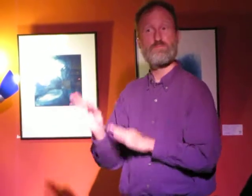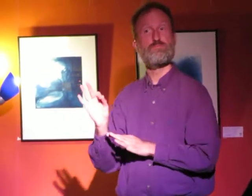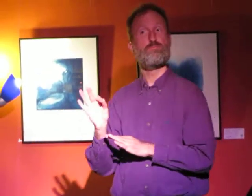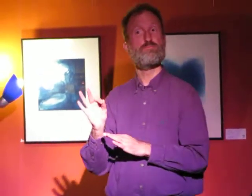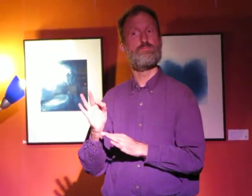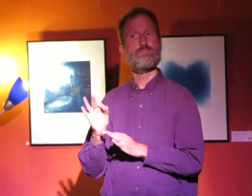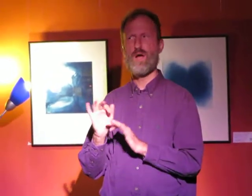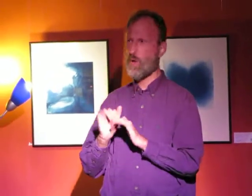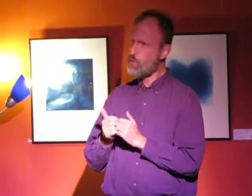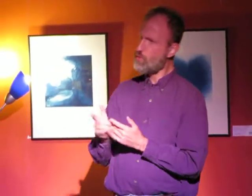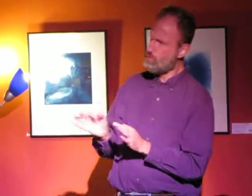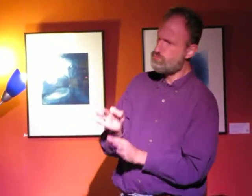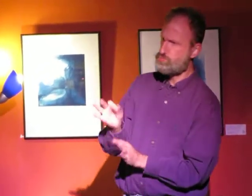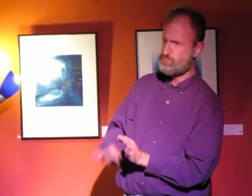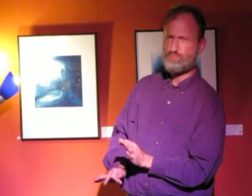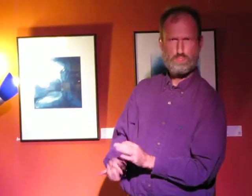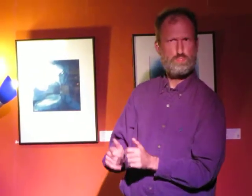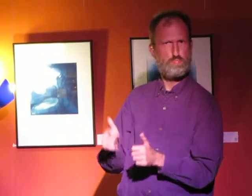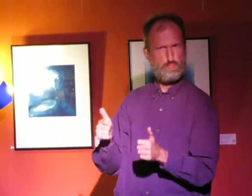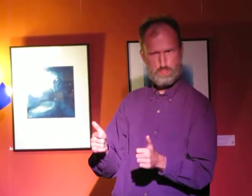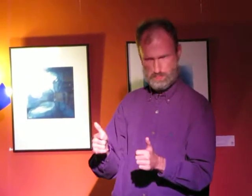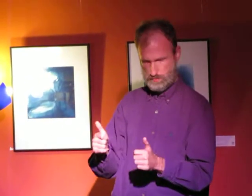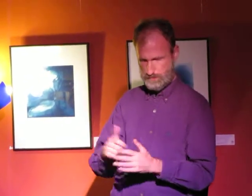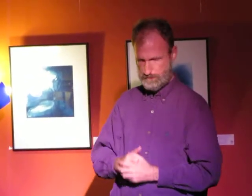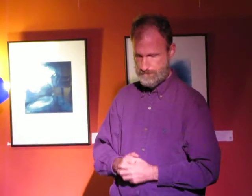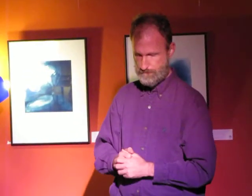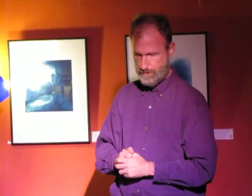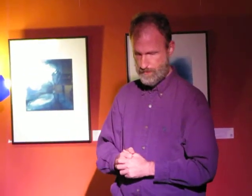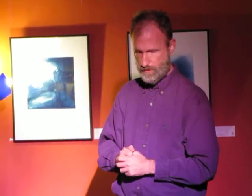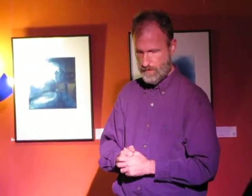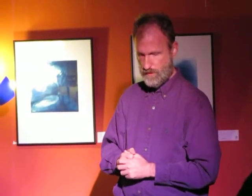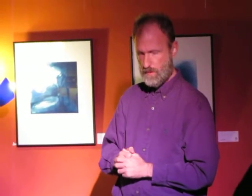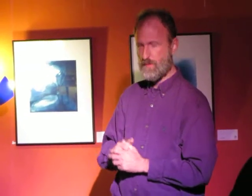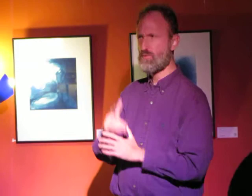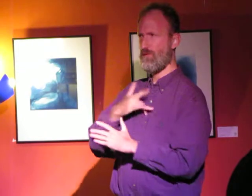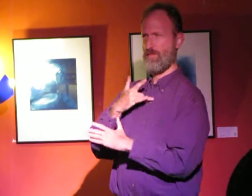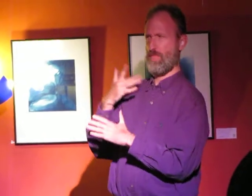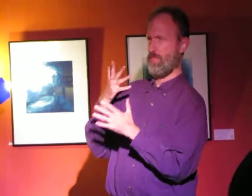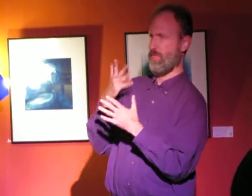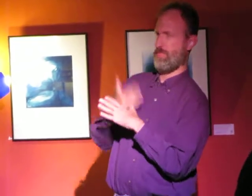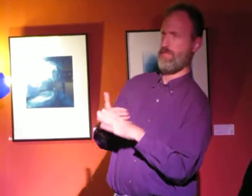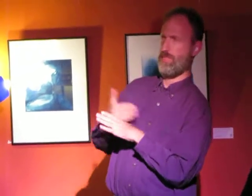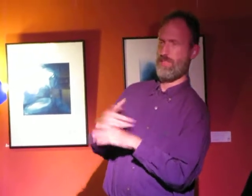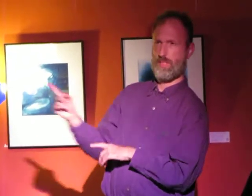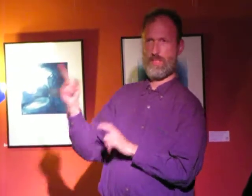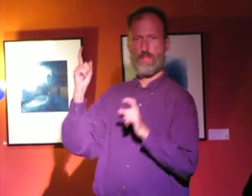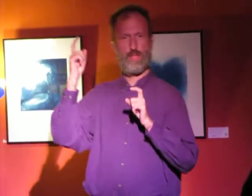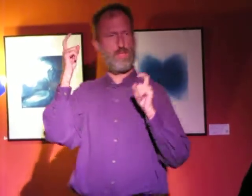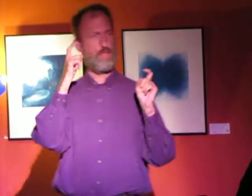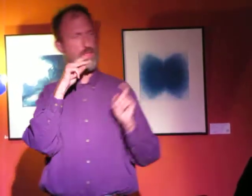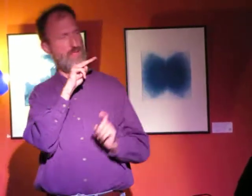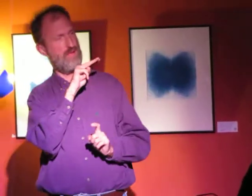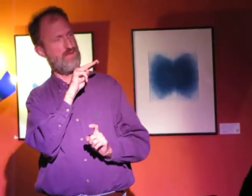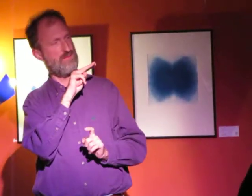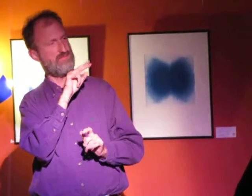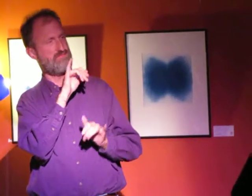lip movements. A simple, "How are you?" will do. Do not feel lost in his